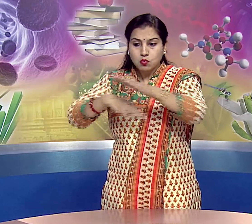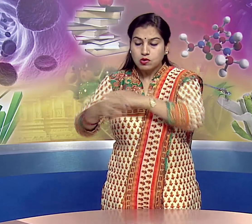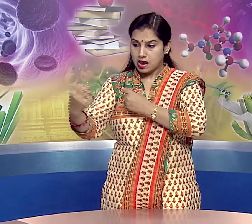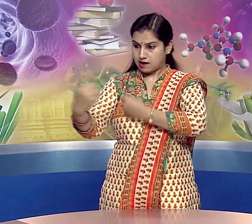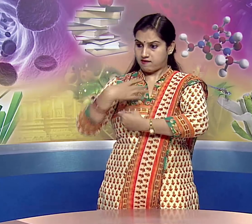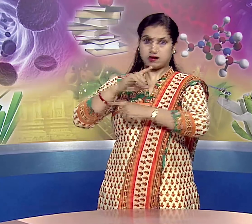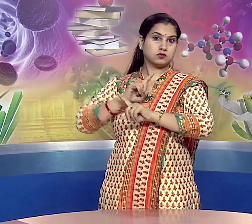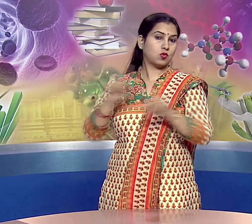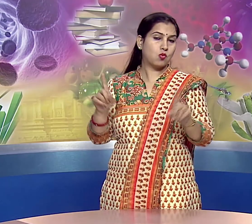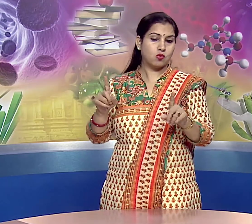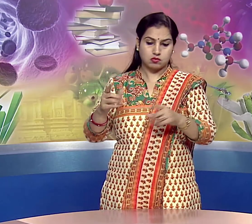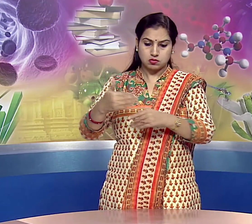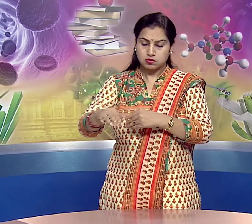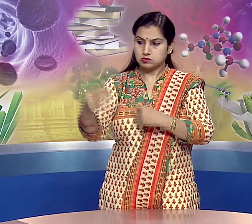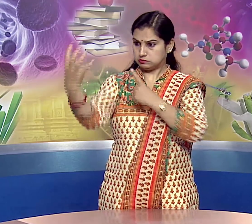advice or scolding.